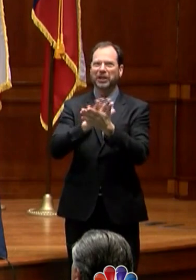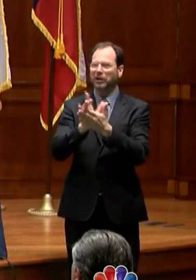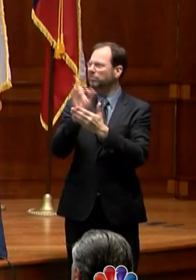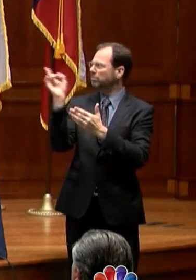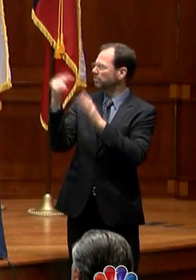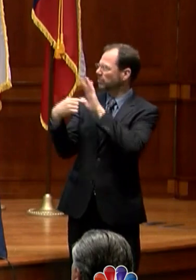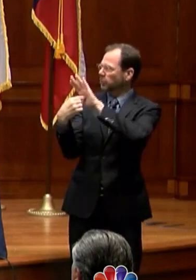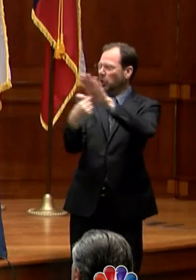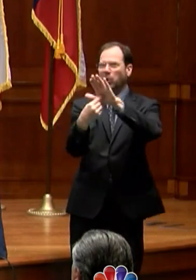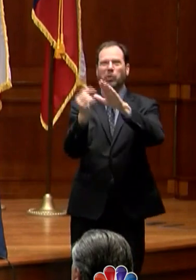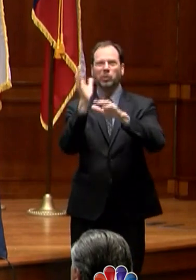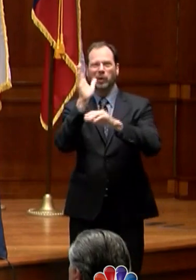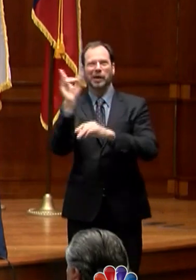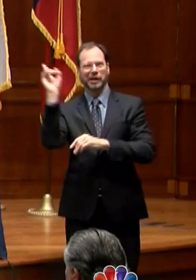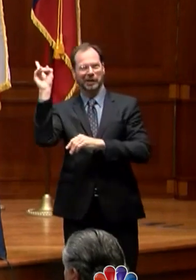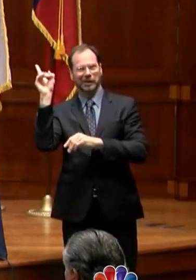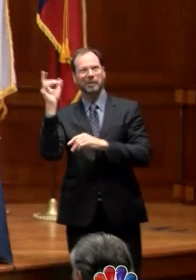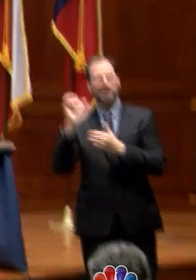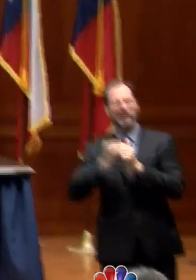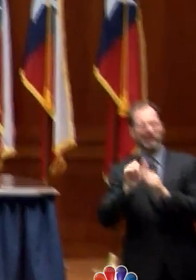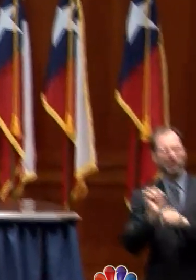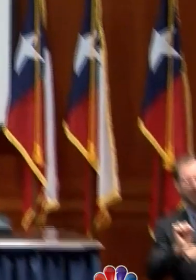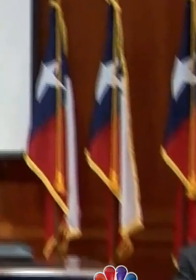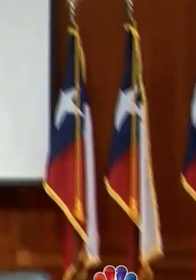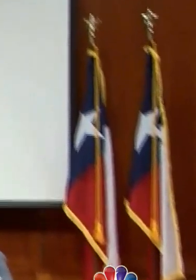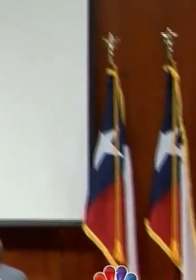this process is working.